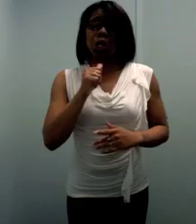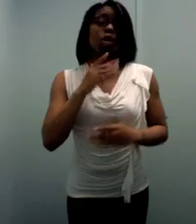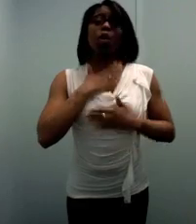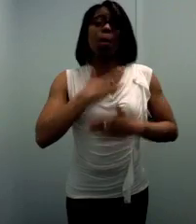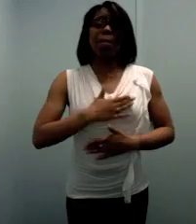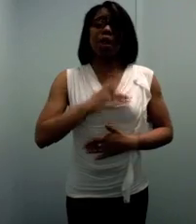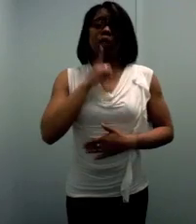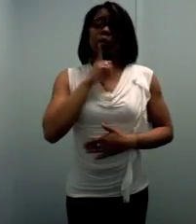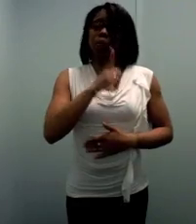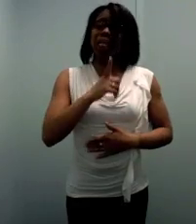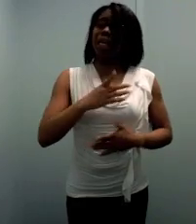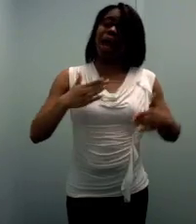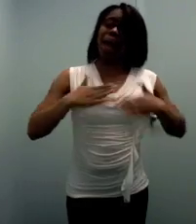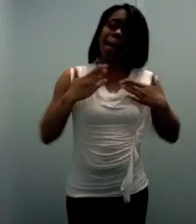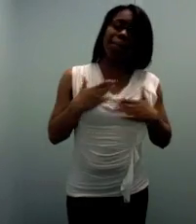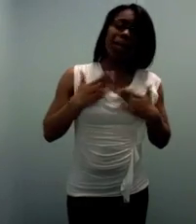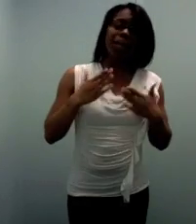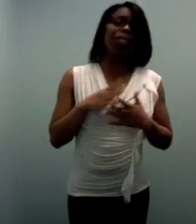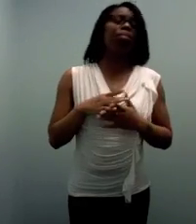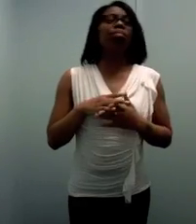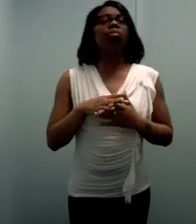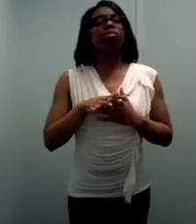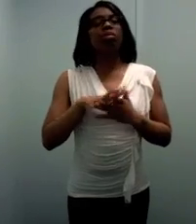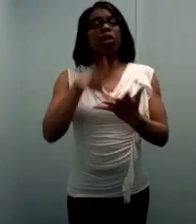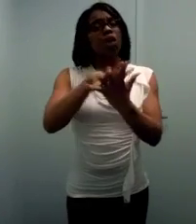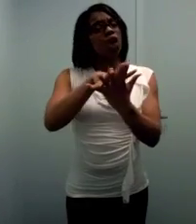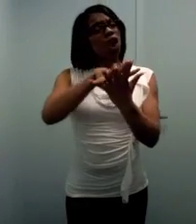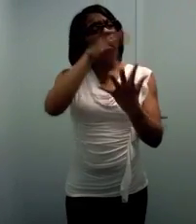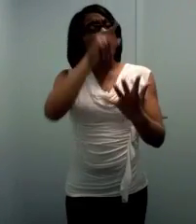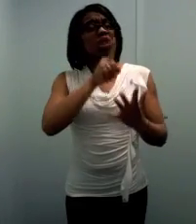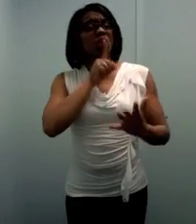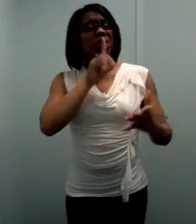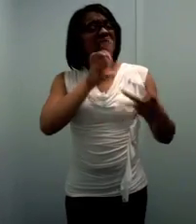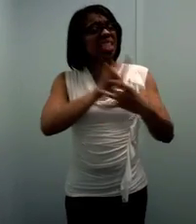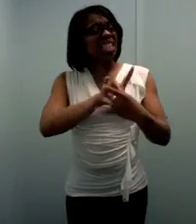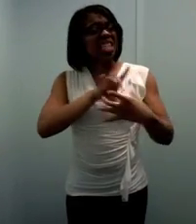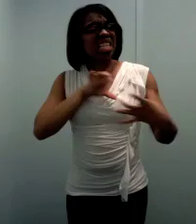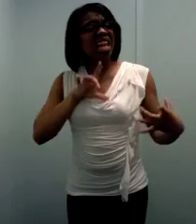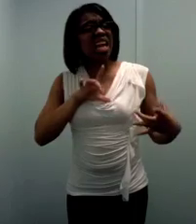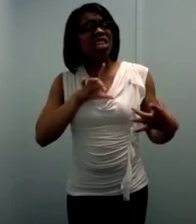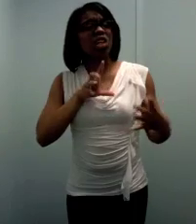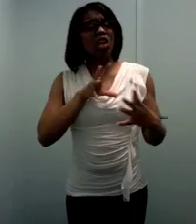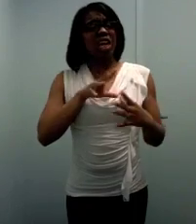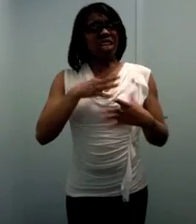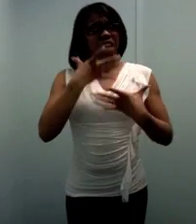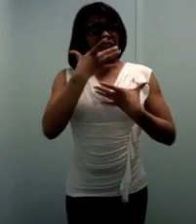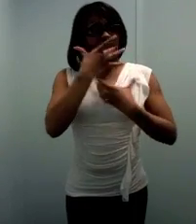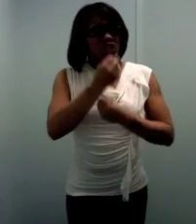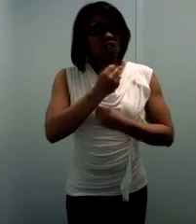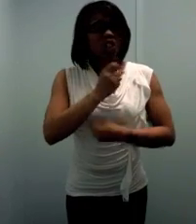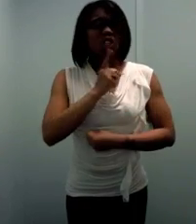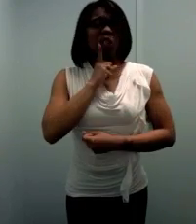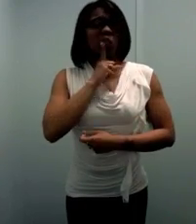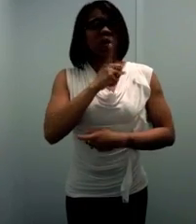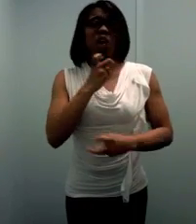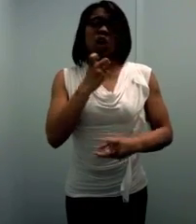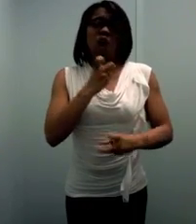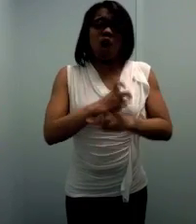it think it's disconnected, uninteresting, and hard. Those trying to employ them think they don't know